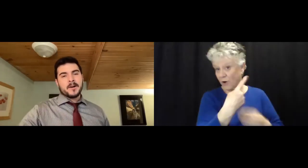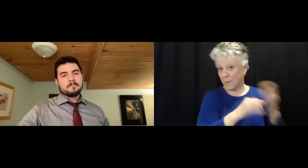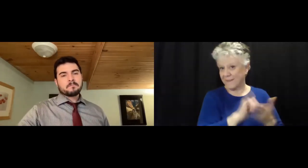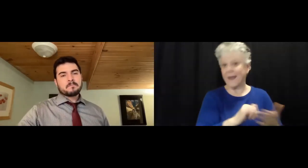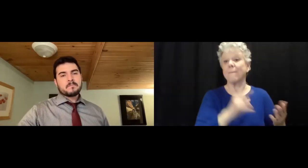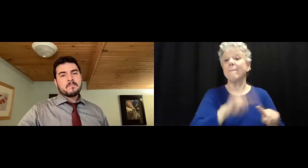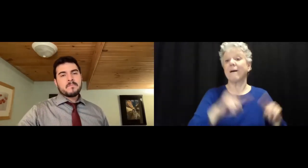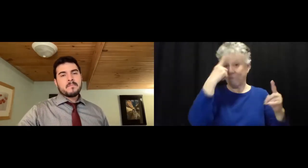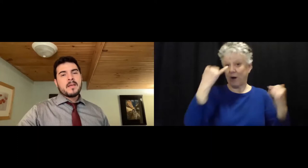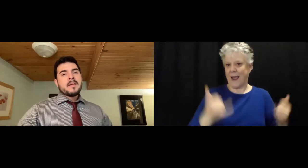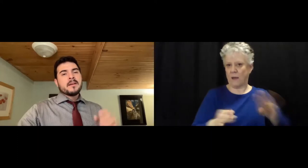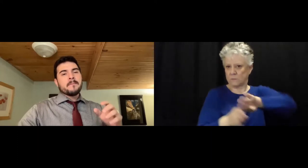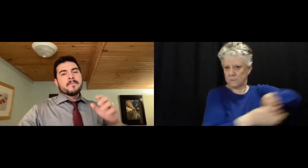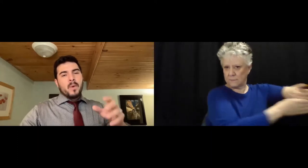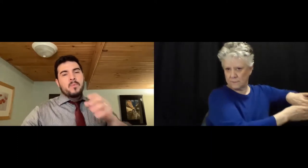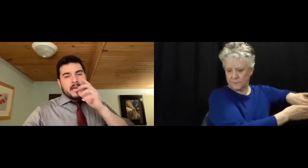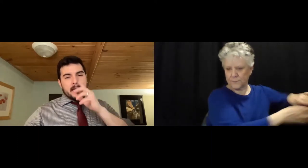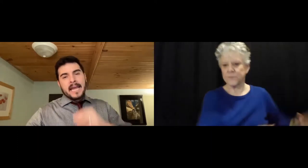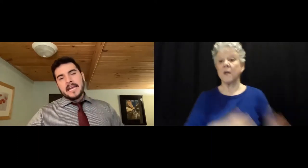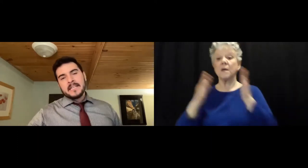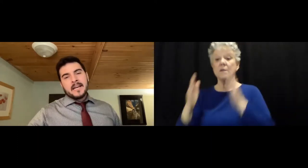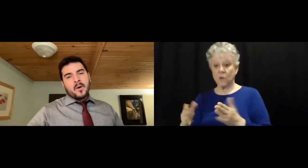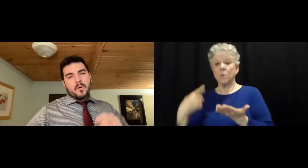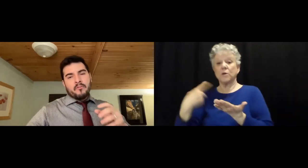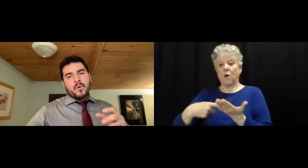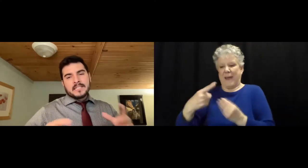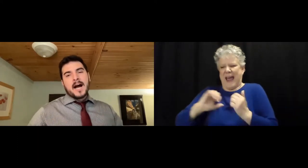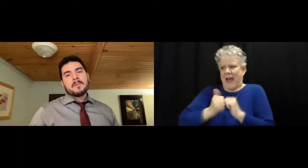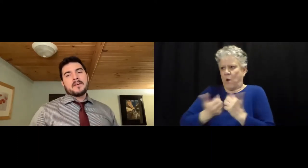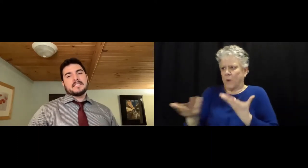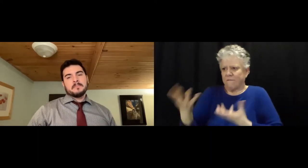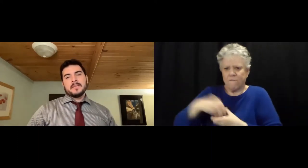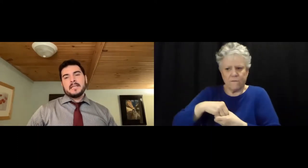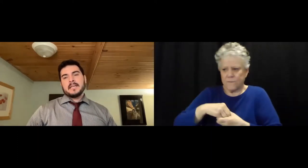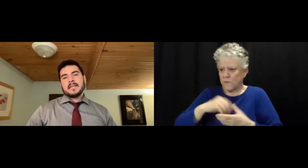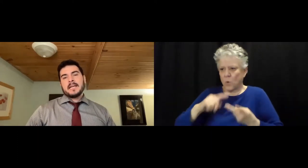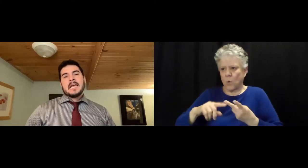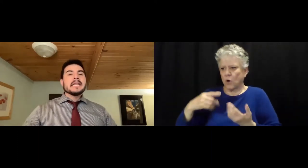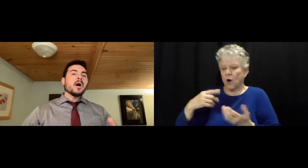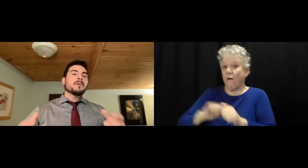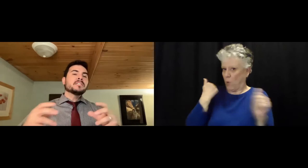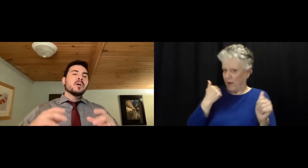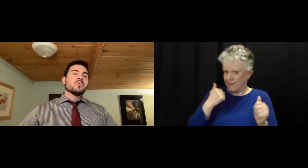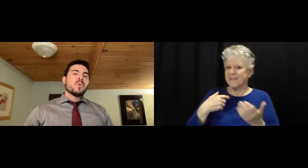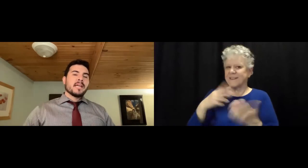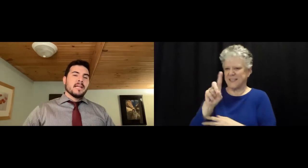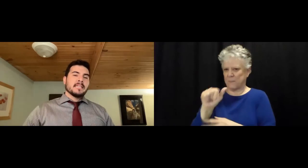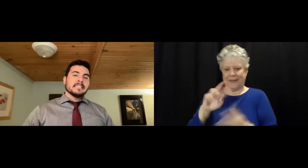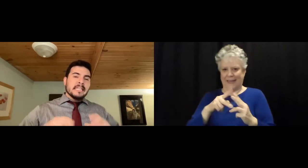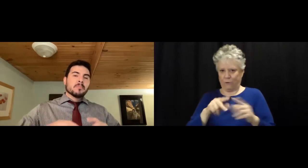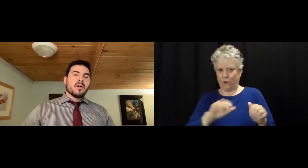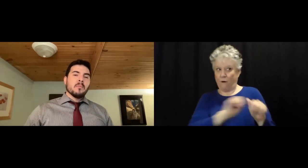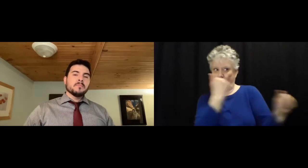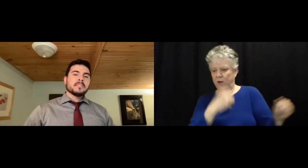that here. Now, the way we engage or avoid the topic of disability can help us